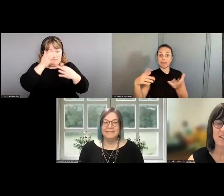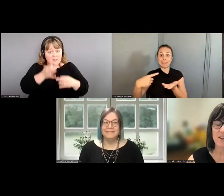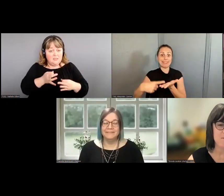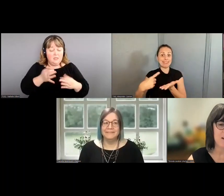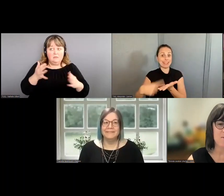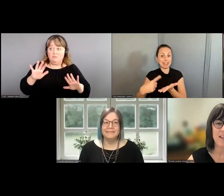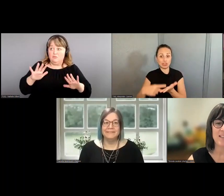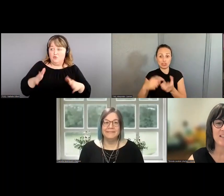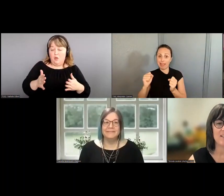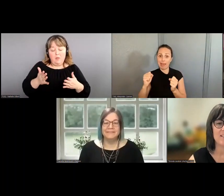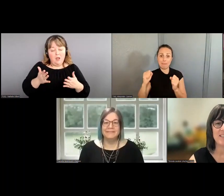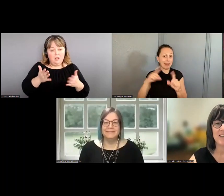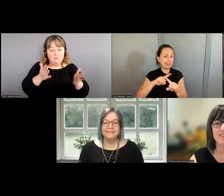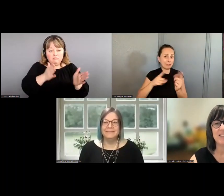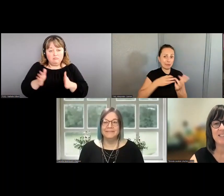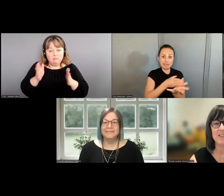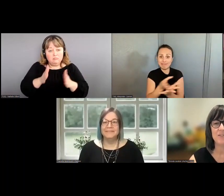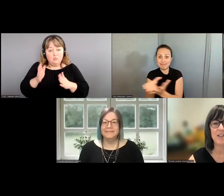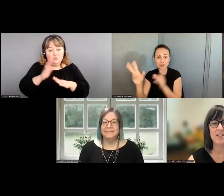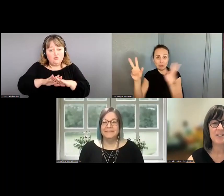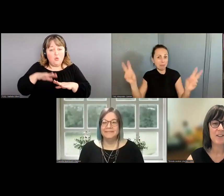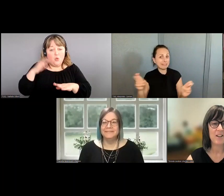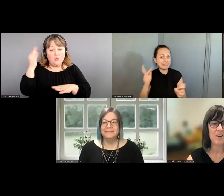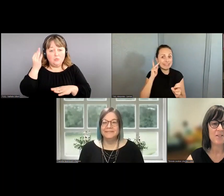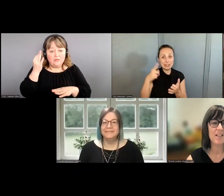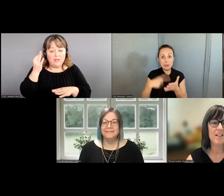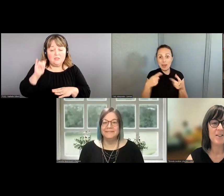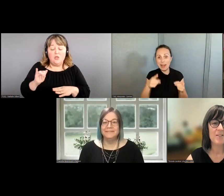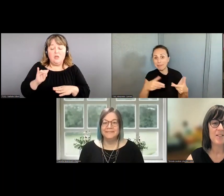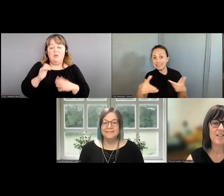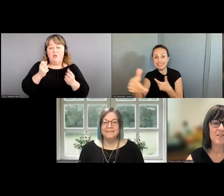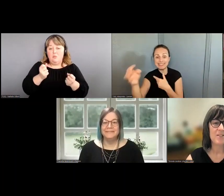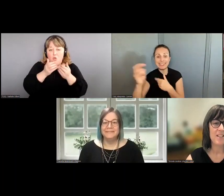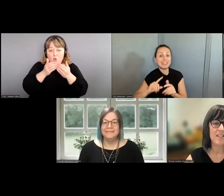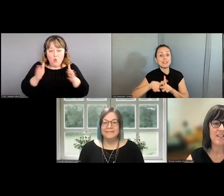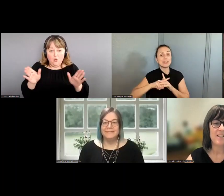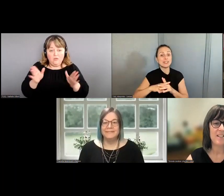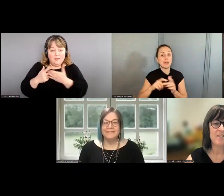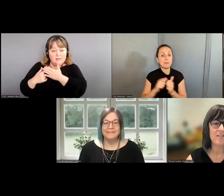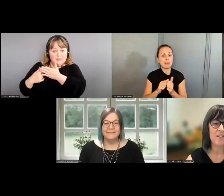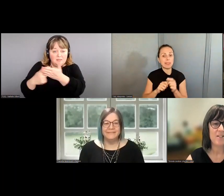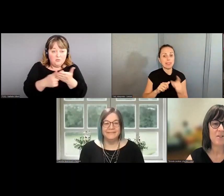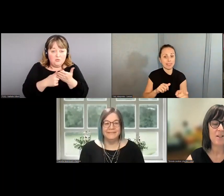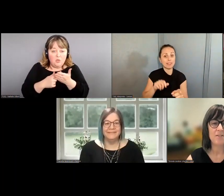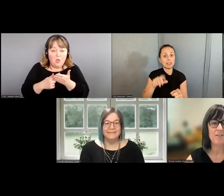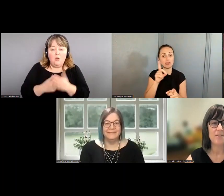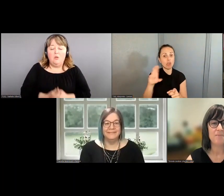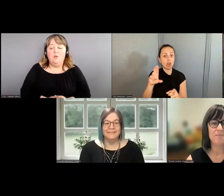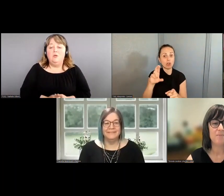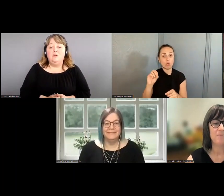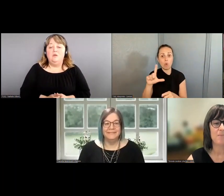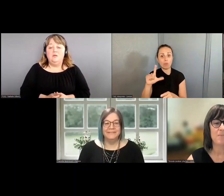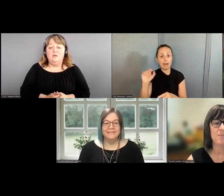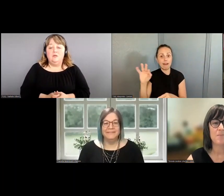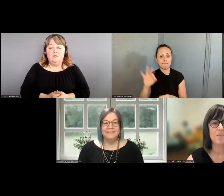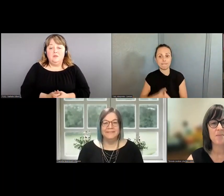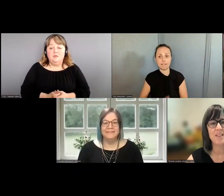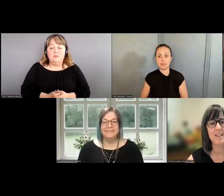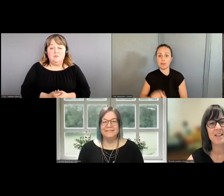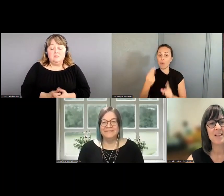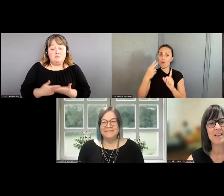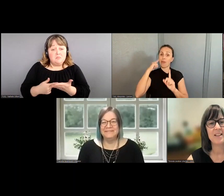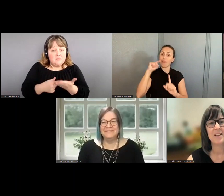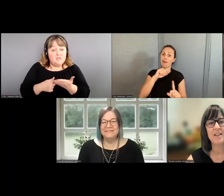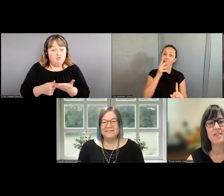it could go many ways, and let's see where it goes. We'll start with you, Dr. Olaf. Oh, I thought